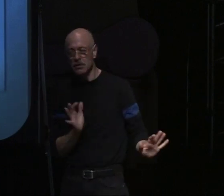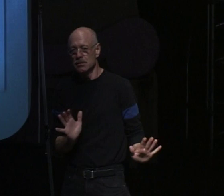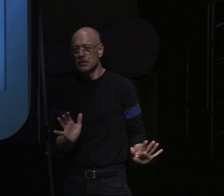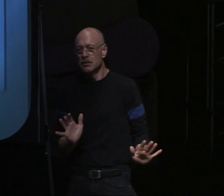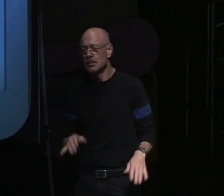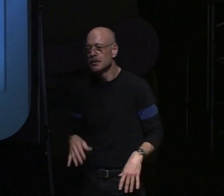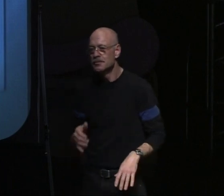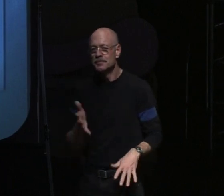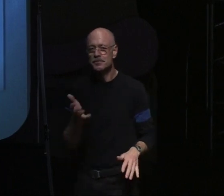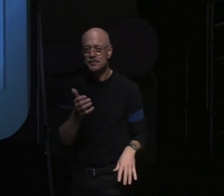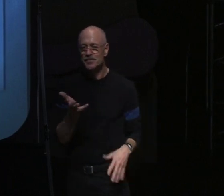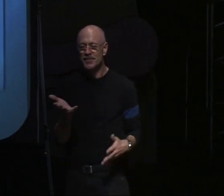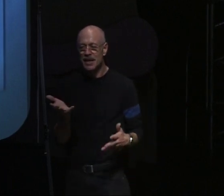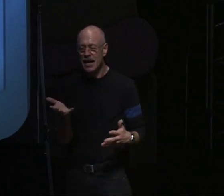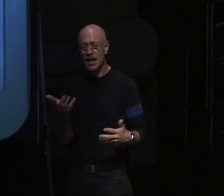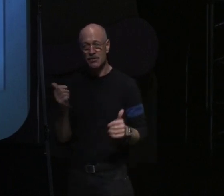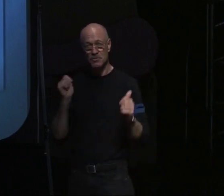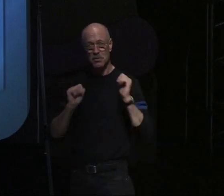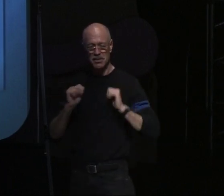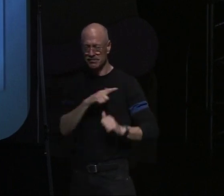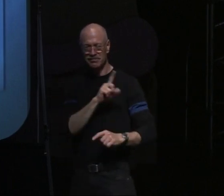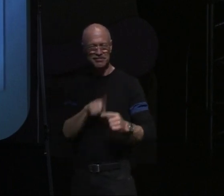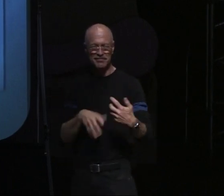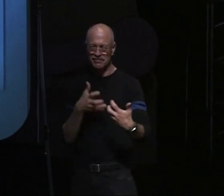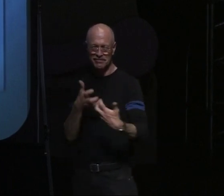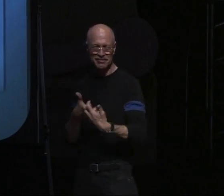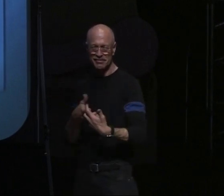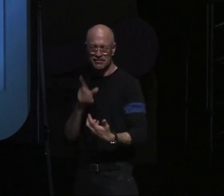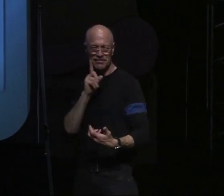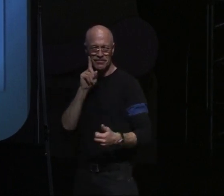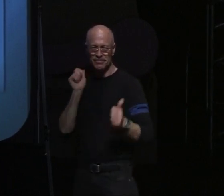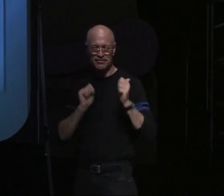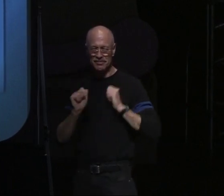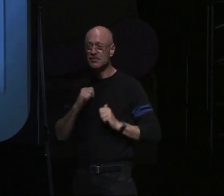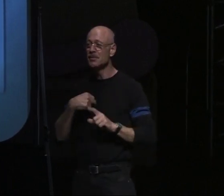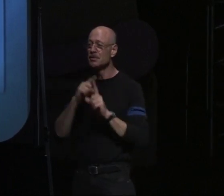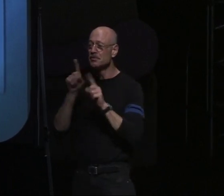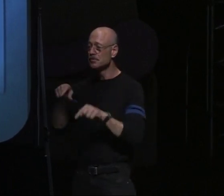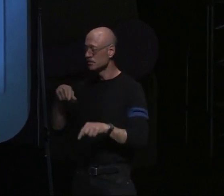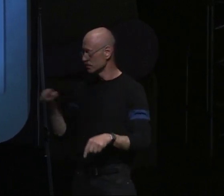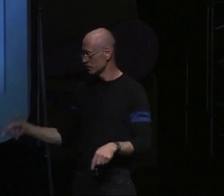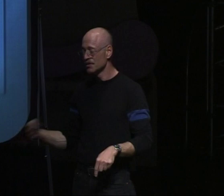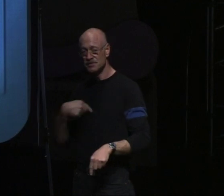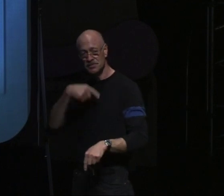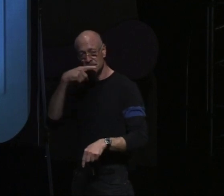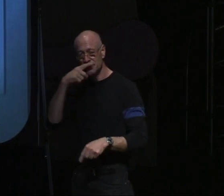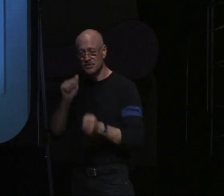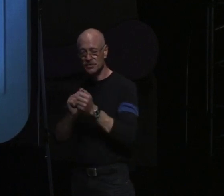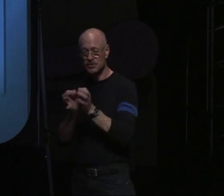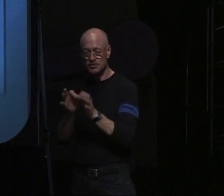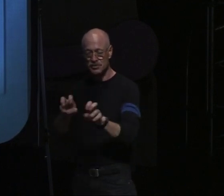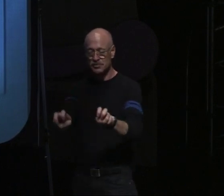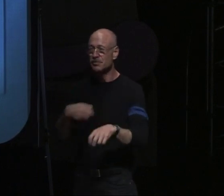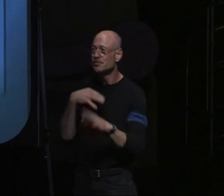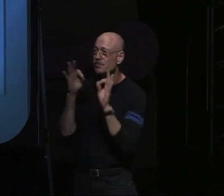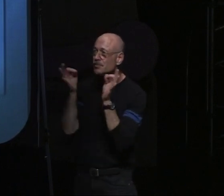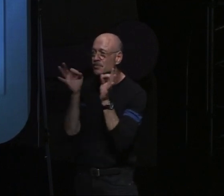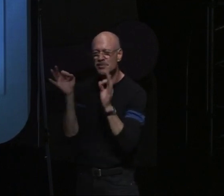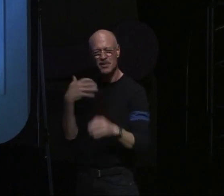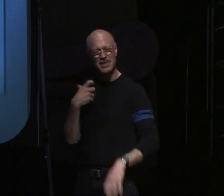I felt that I couldn't talk with them very well, and it was hard to communicate. And I said, drama really isn't going to be successful here